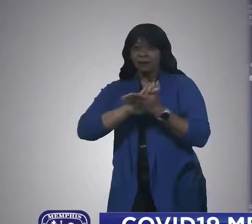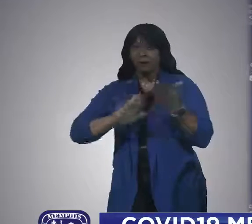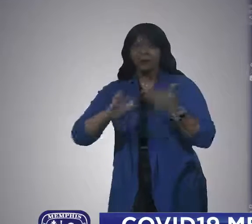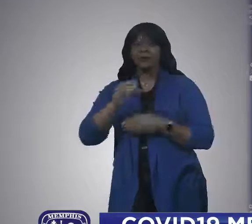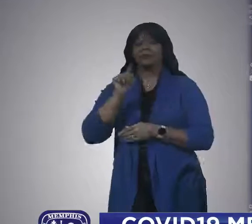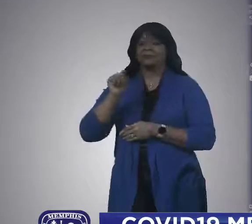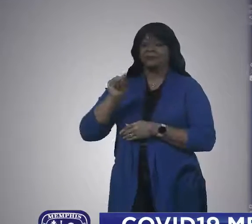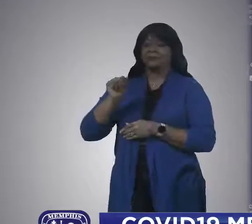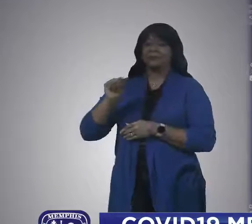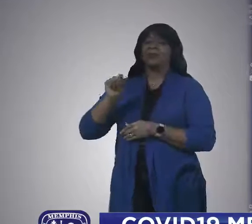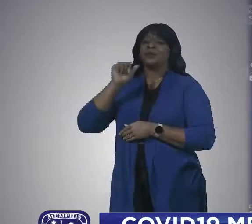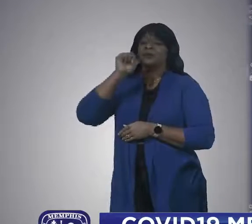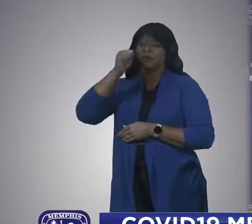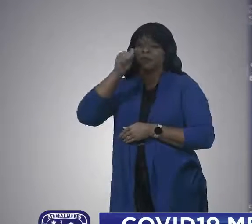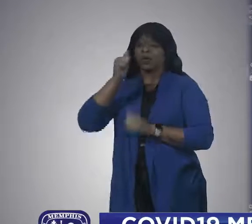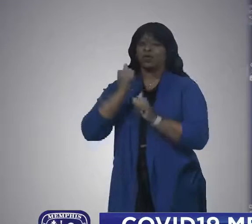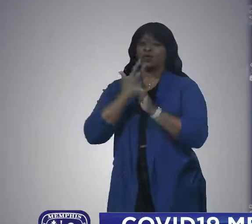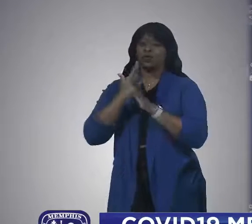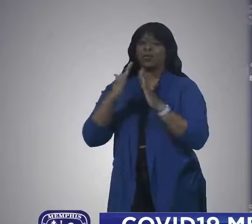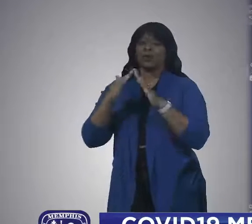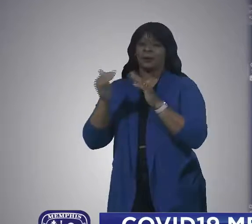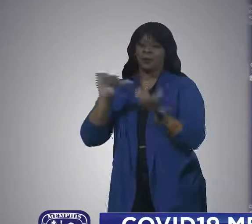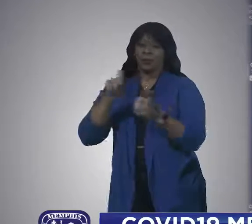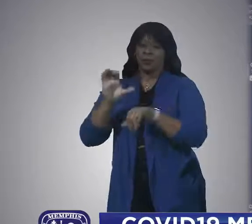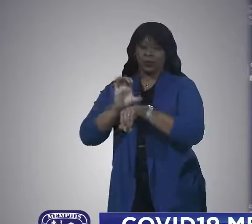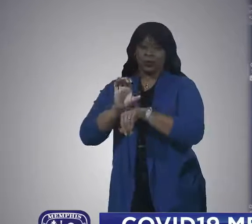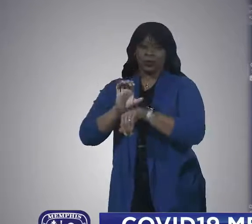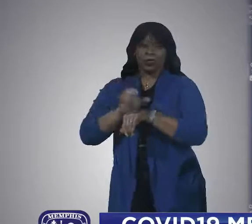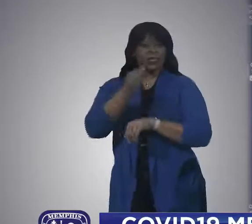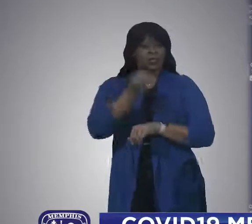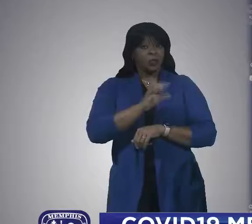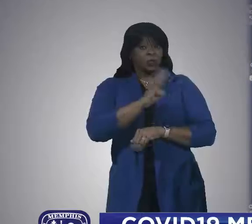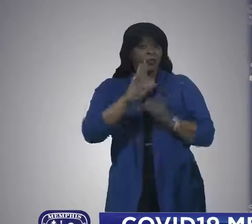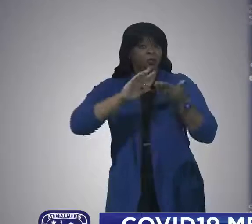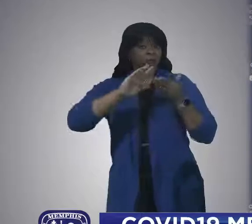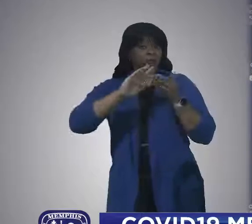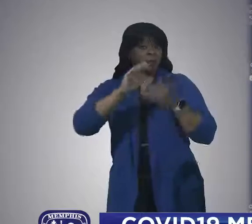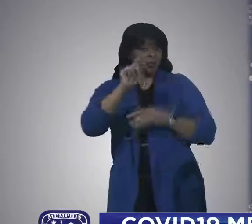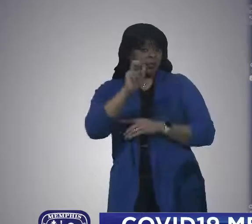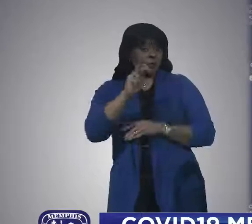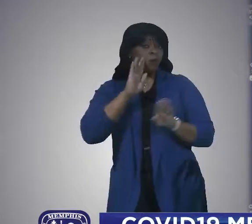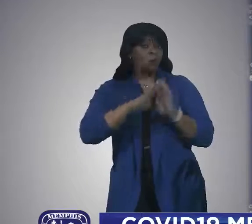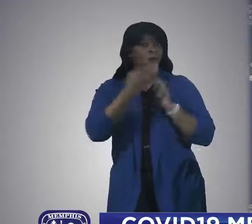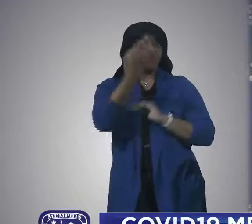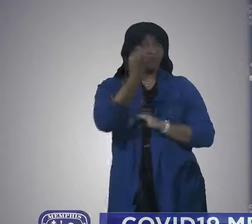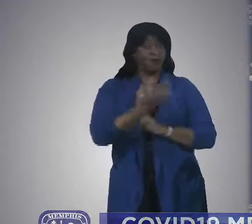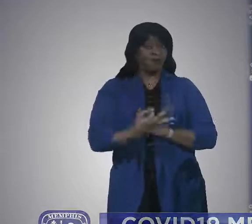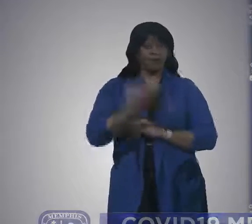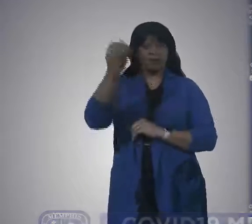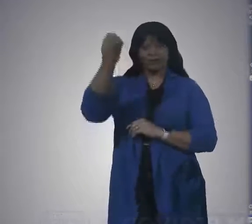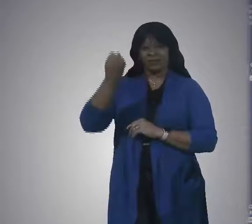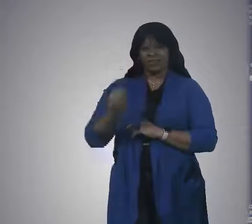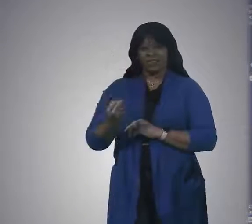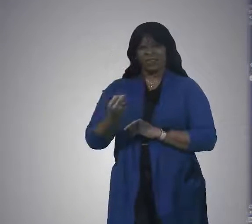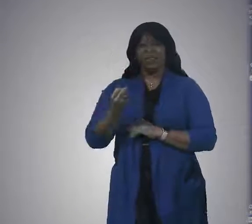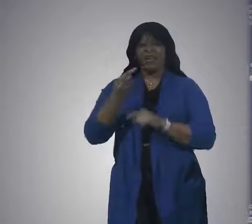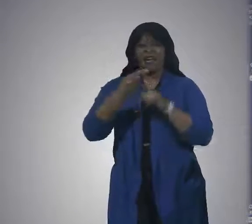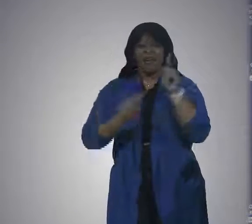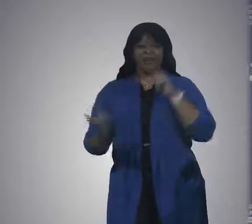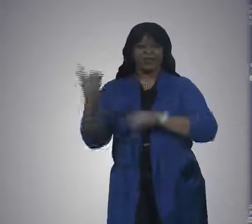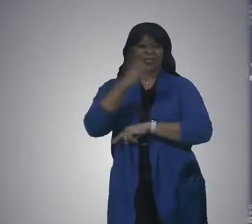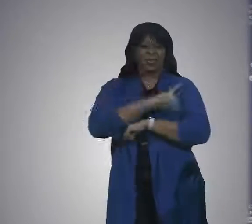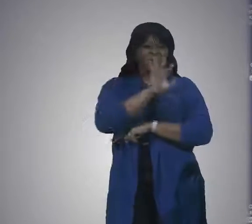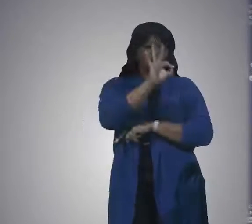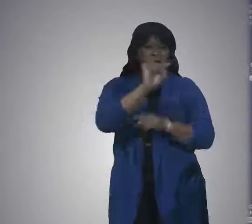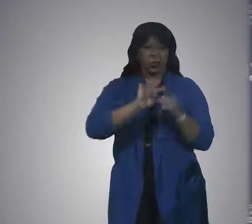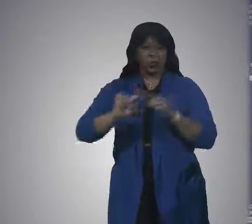College, and then tomorrow at Germantown. Now, Southwest Tennessee will be open on Fridays and Saturdays, about half a day Saturday from 9 to